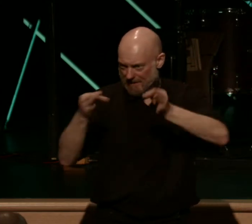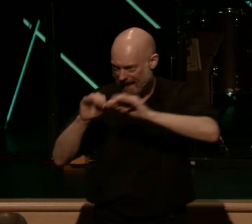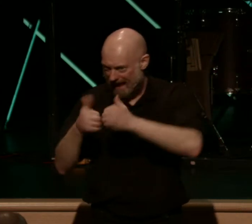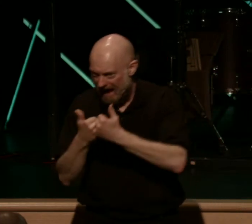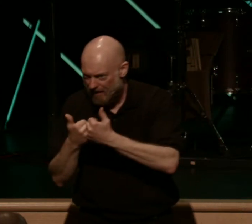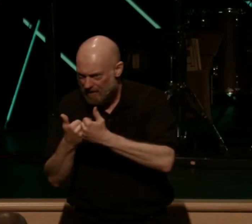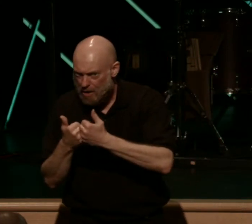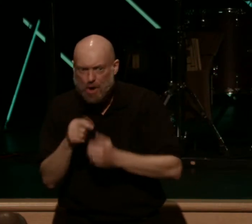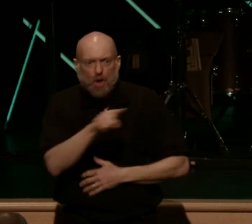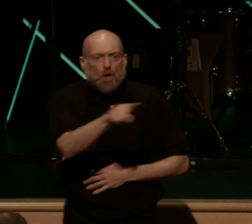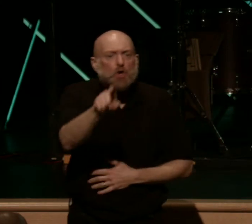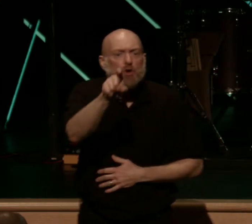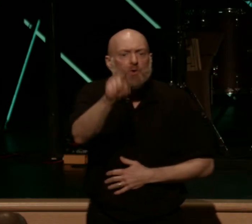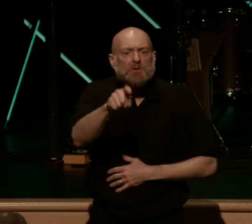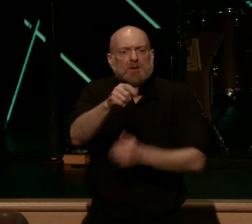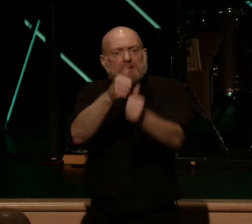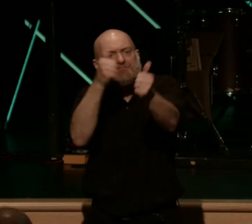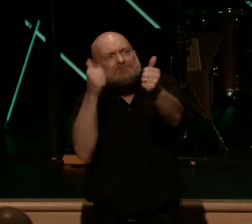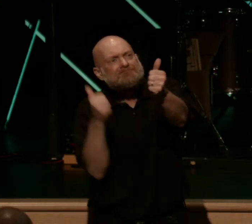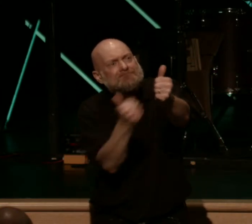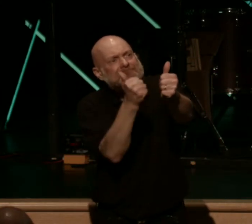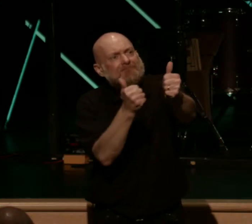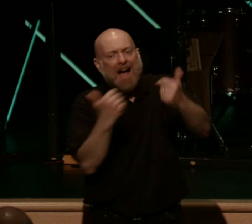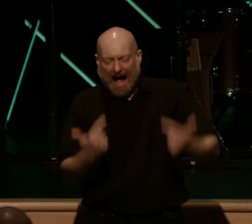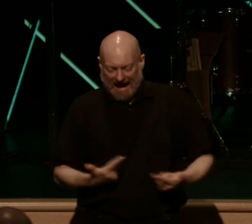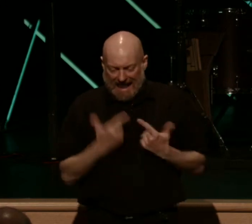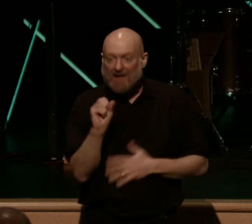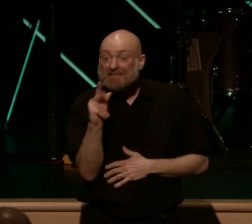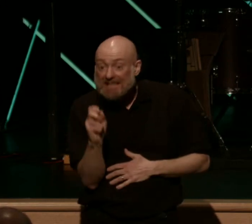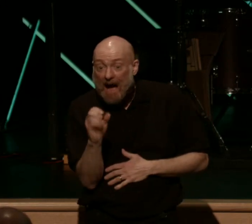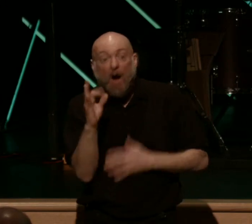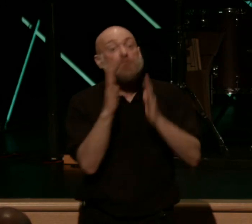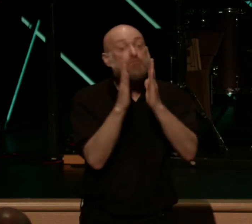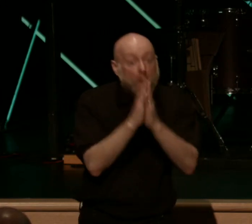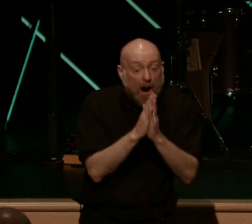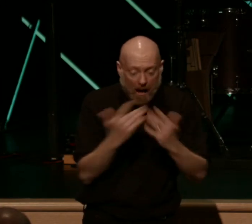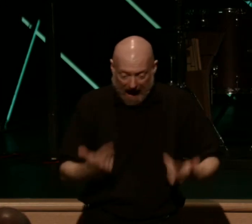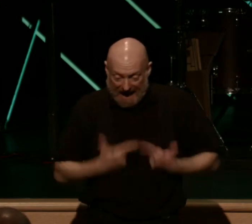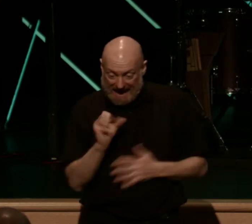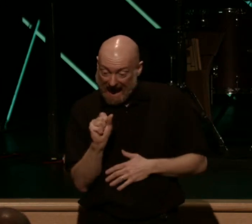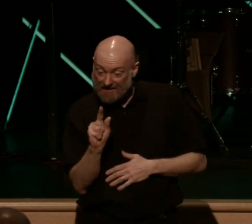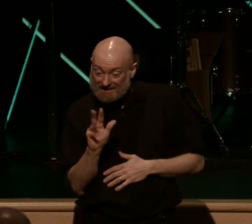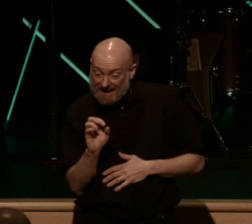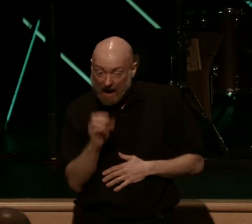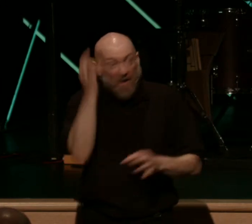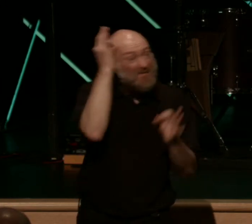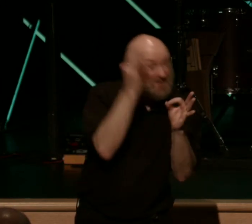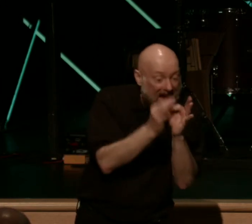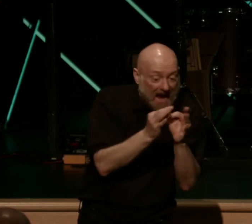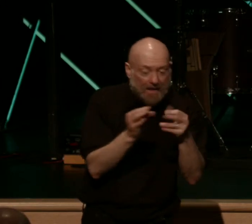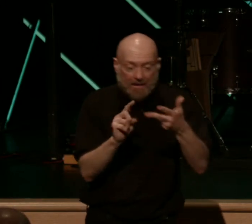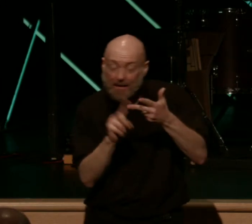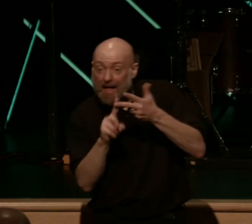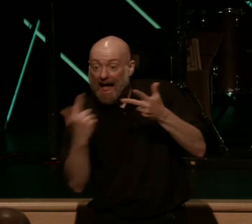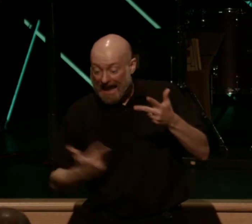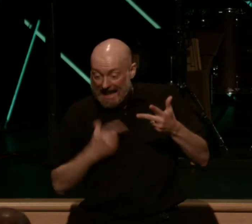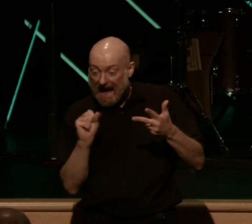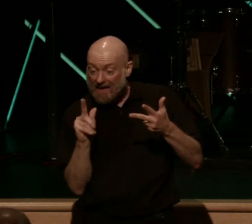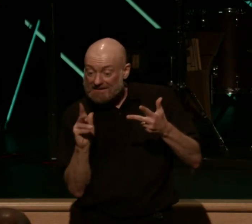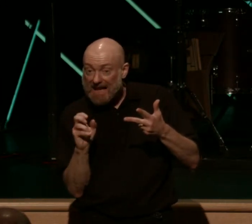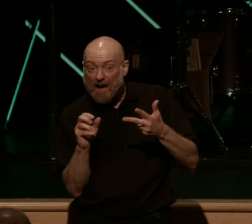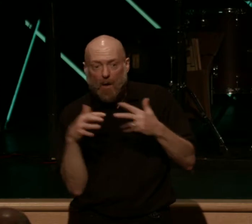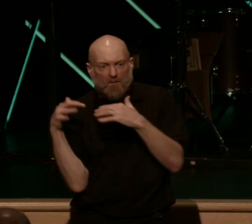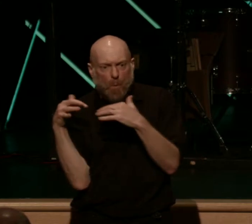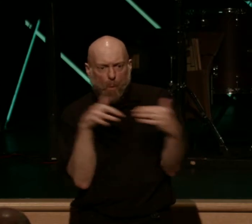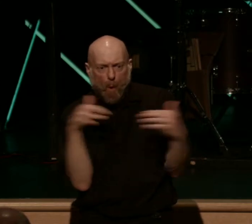By pursuing a lifestyle of prayer, a lifestyle of faith, and a lifestyle of